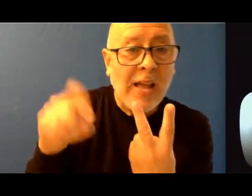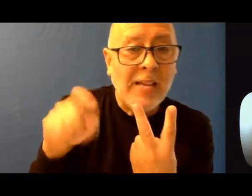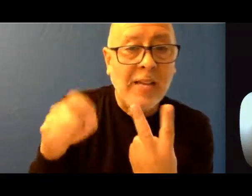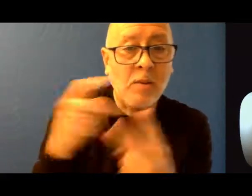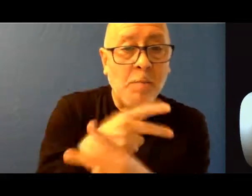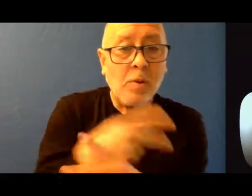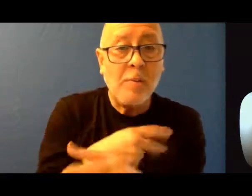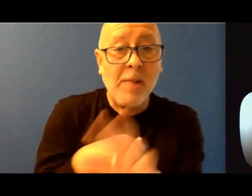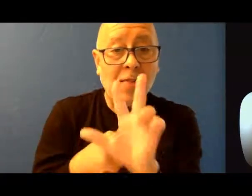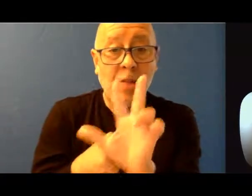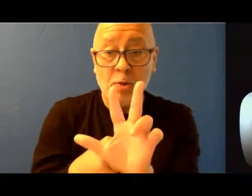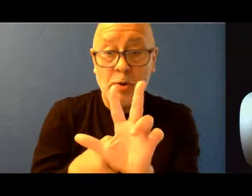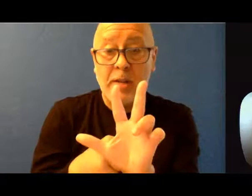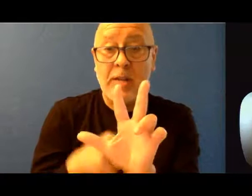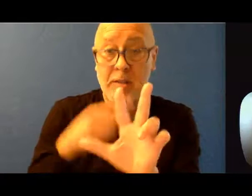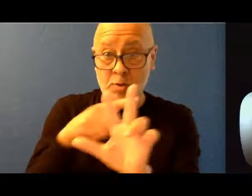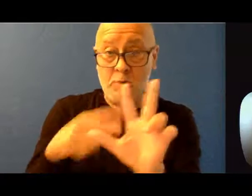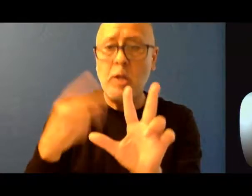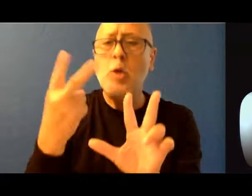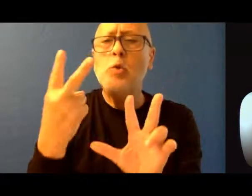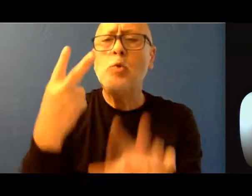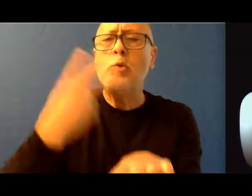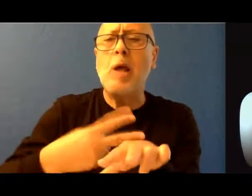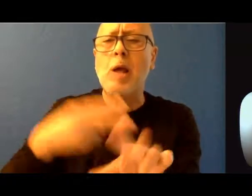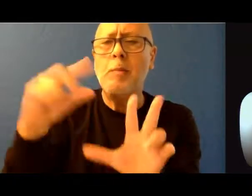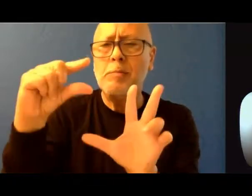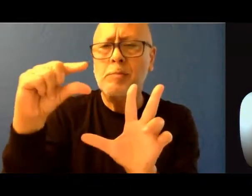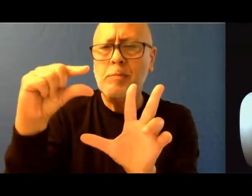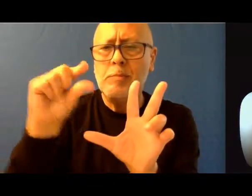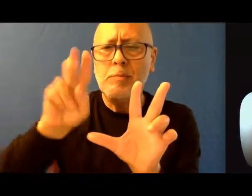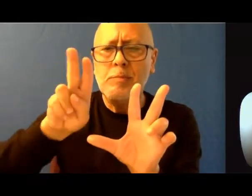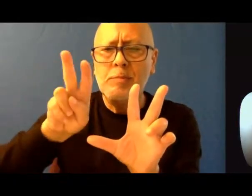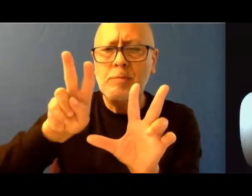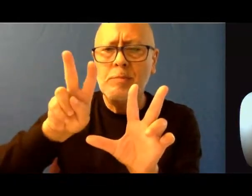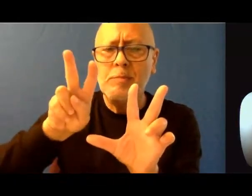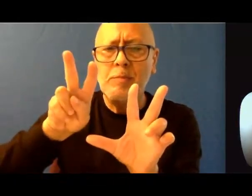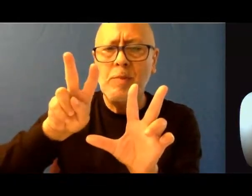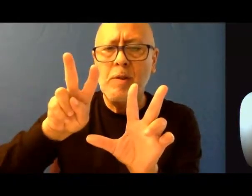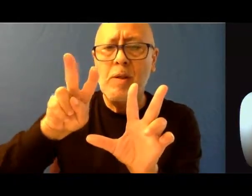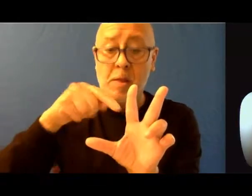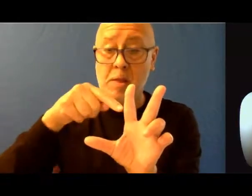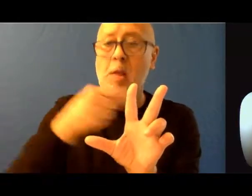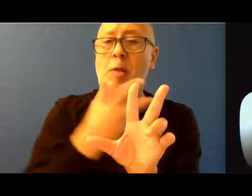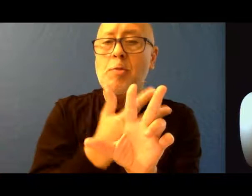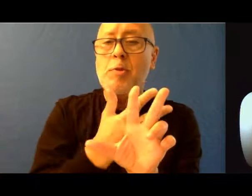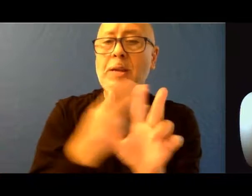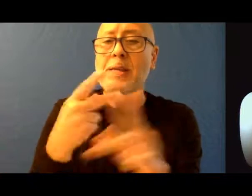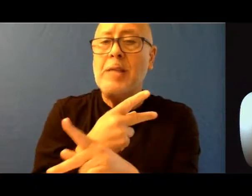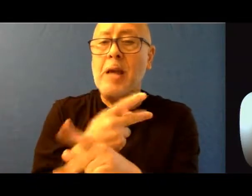3 2 times. So it really means it's 3 times 3.